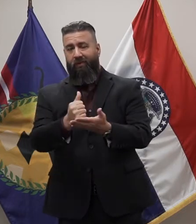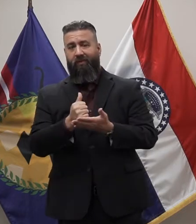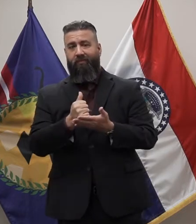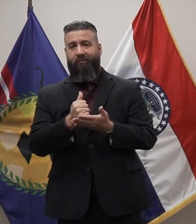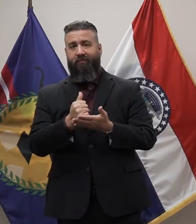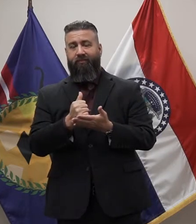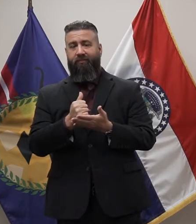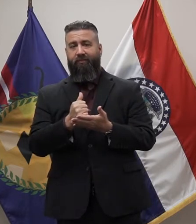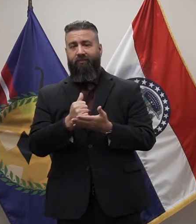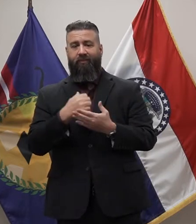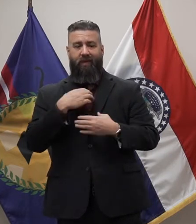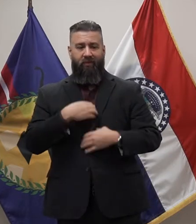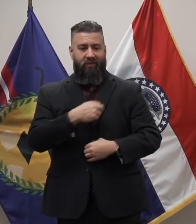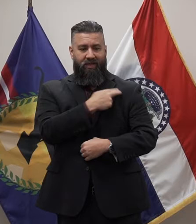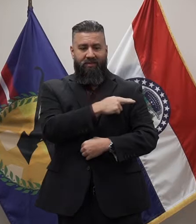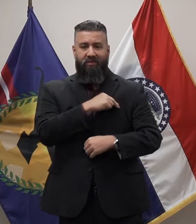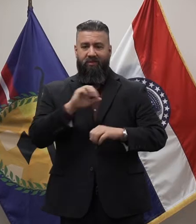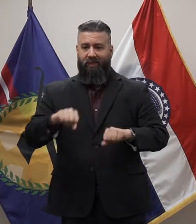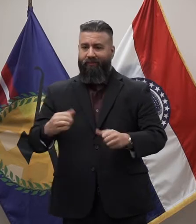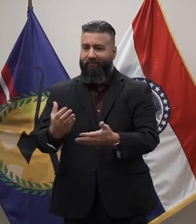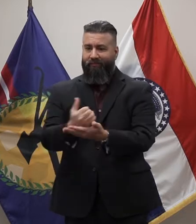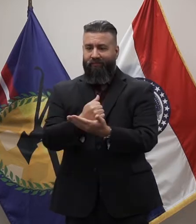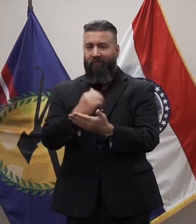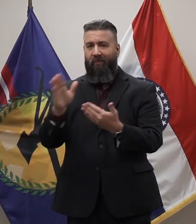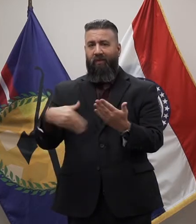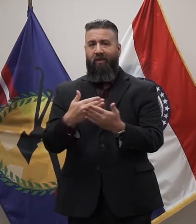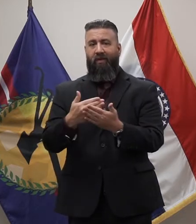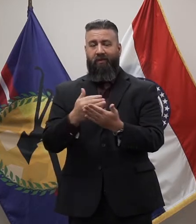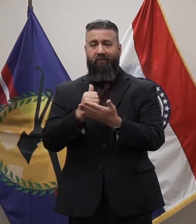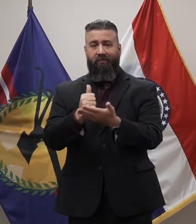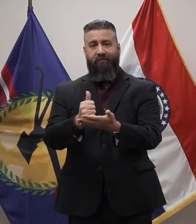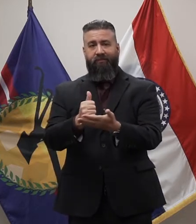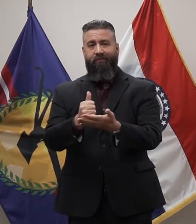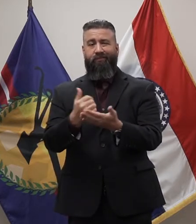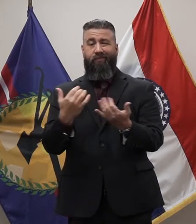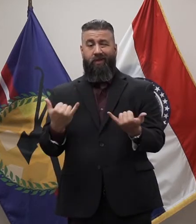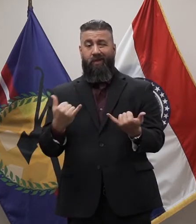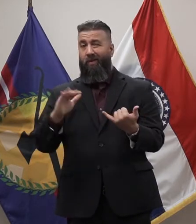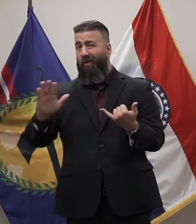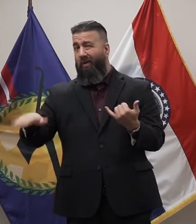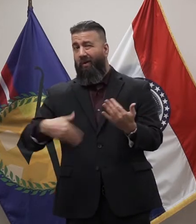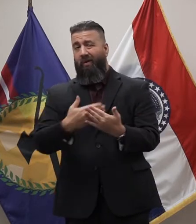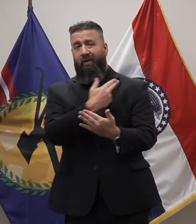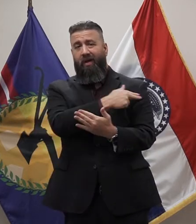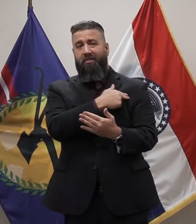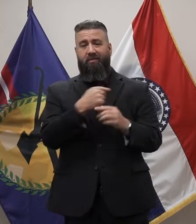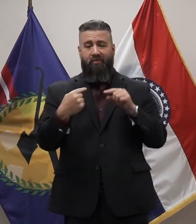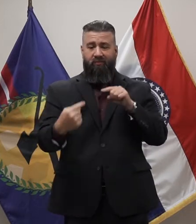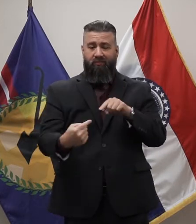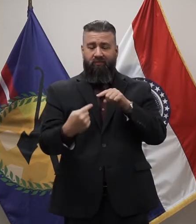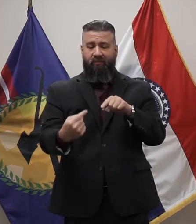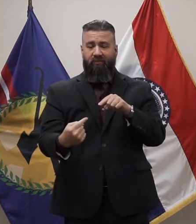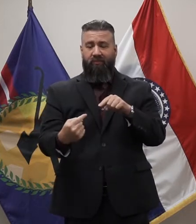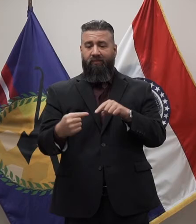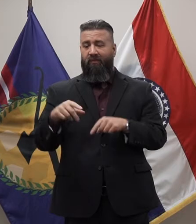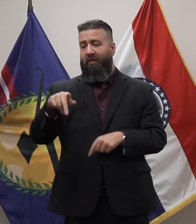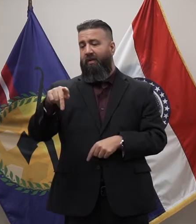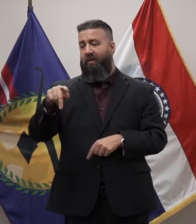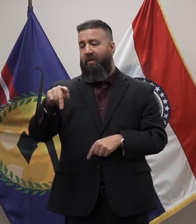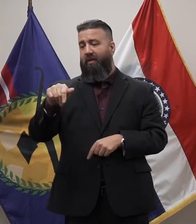get the help that they need right now. Every hospital is struggling. The Pandemic Task Force and the health systems